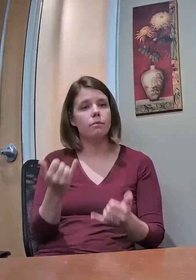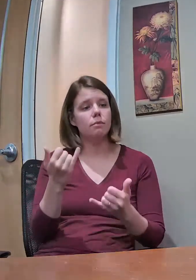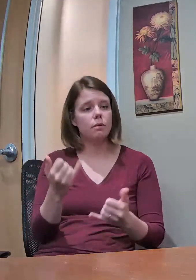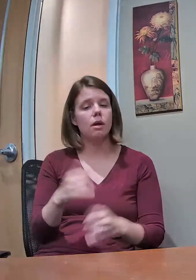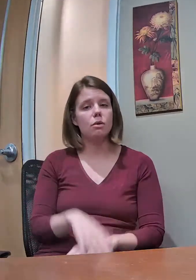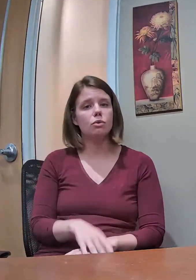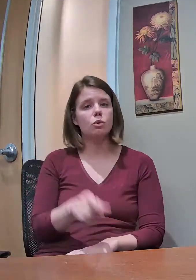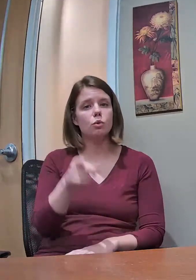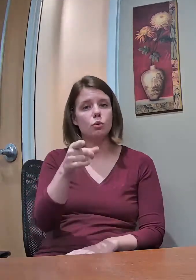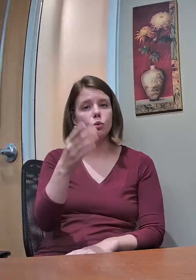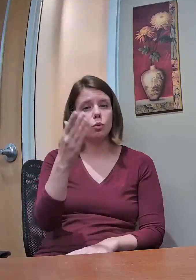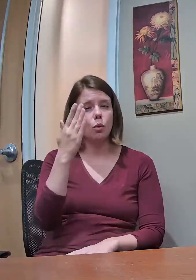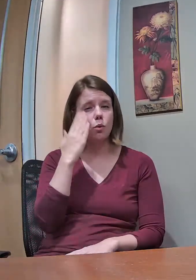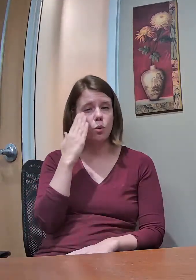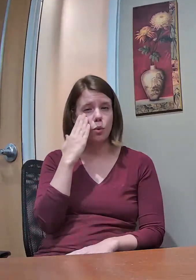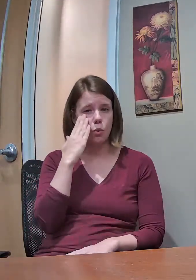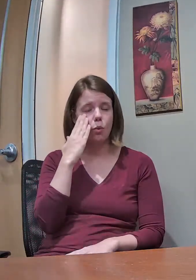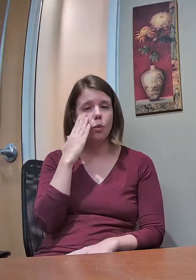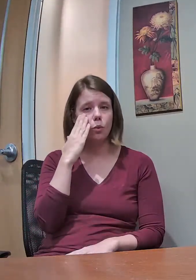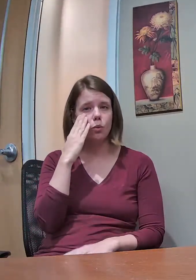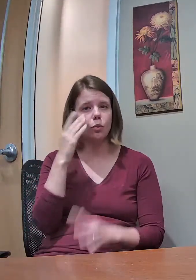starting tomorrow,